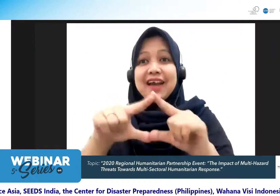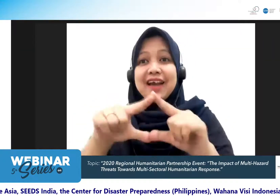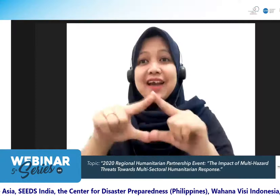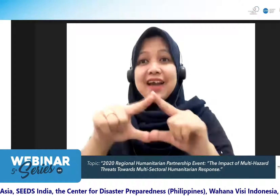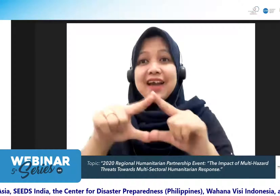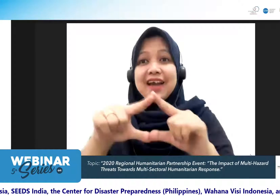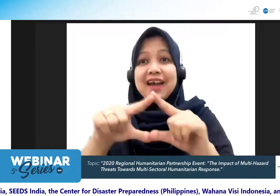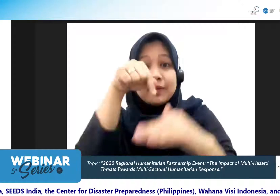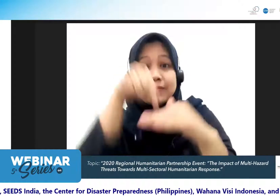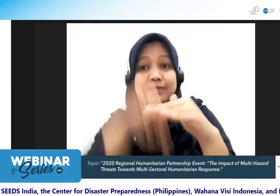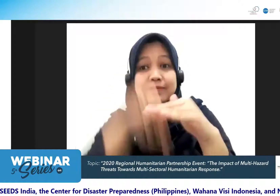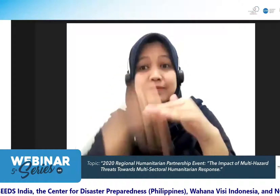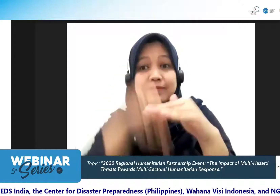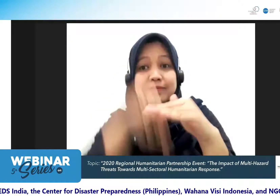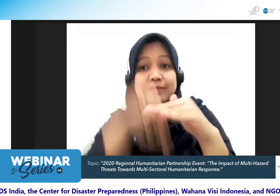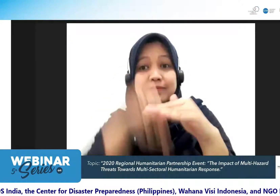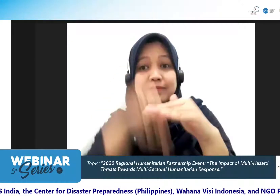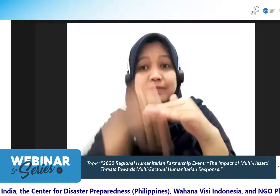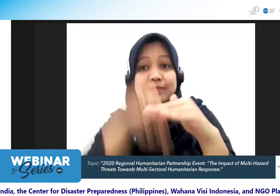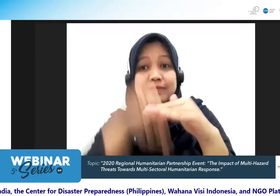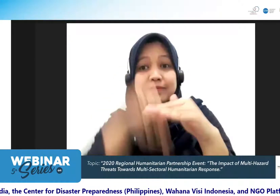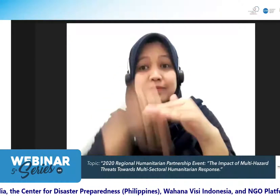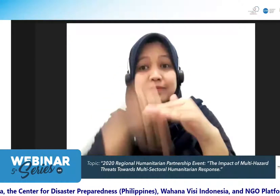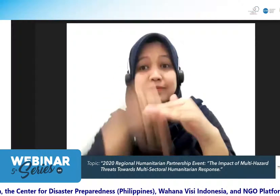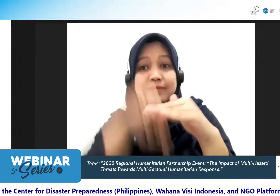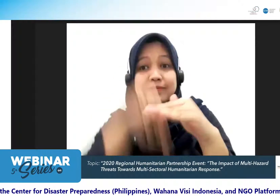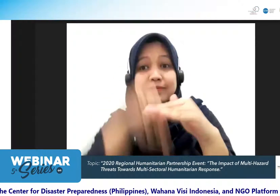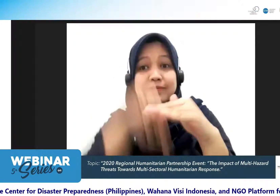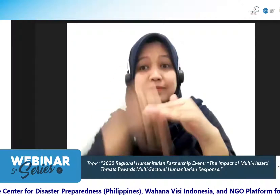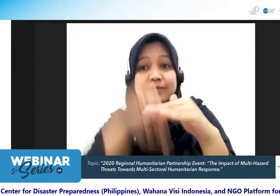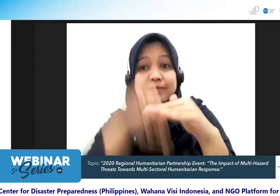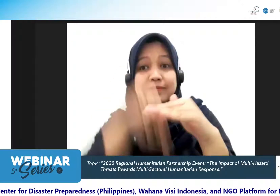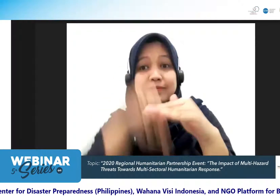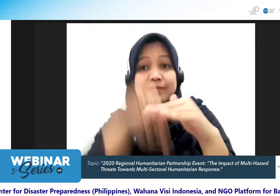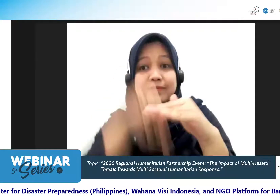visit ICFA's website at